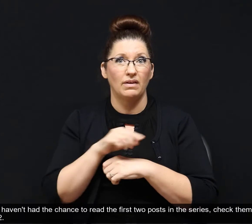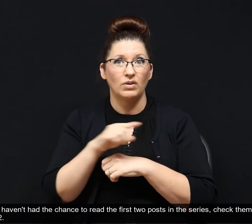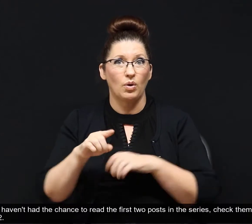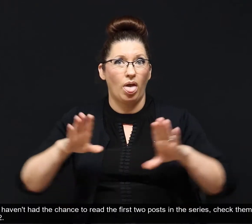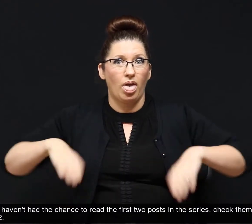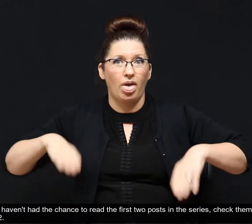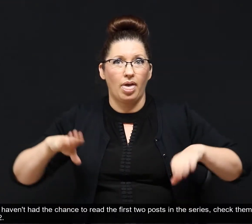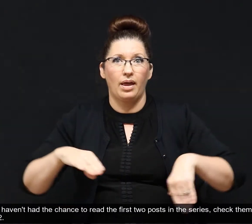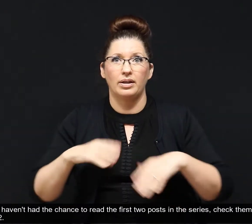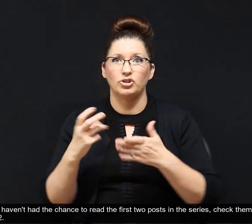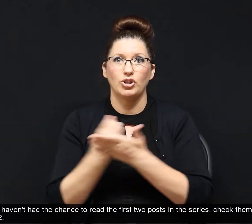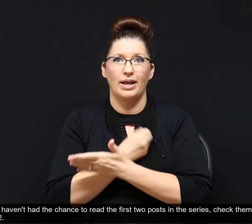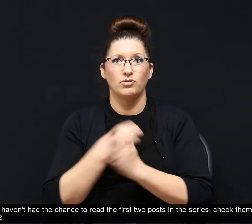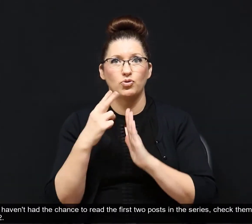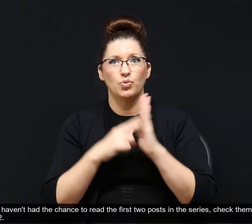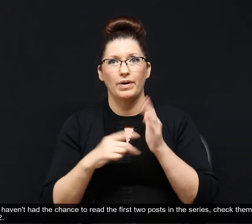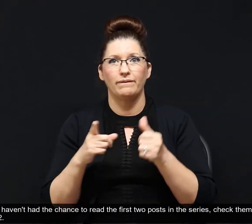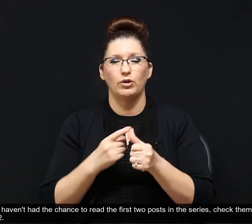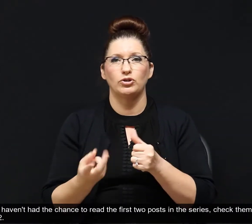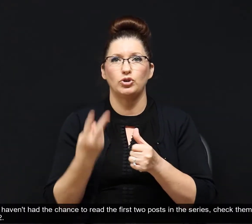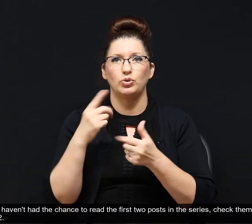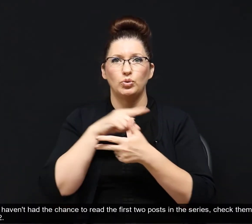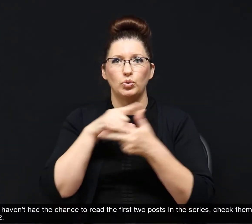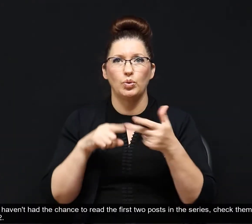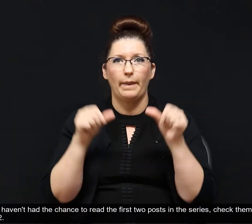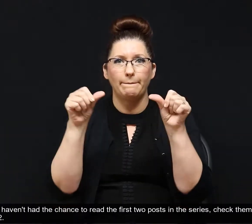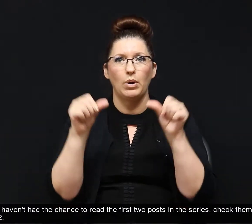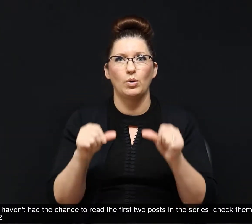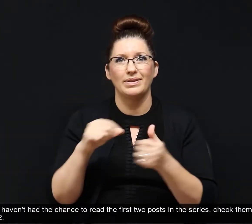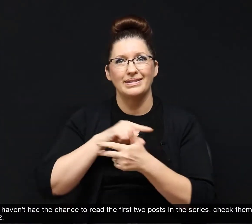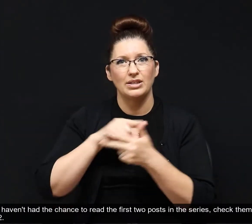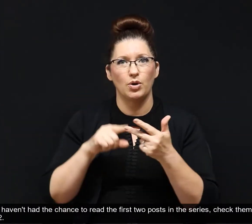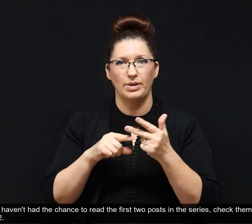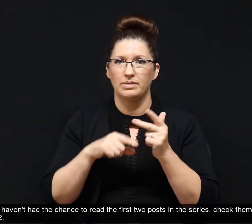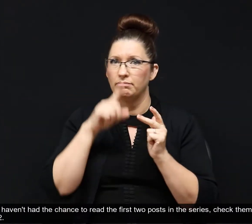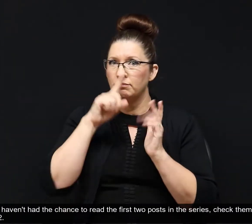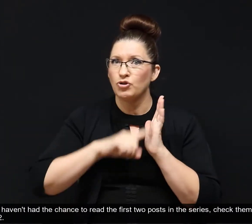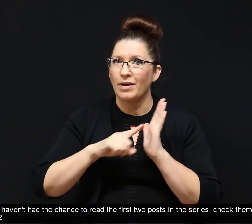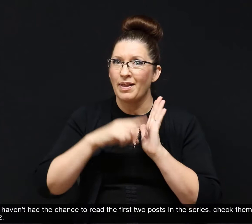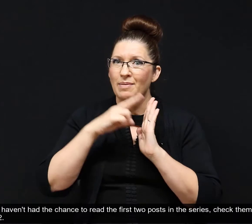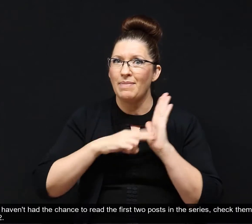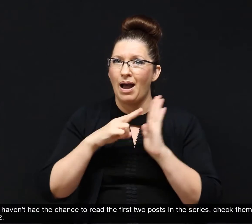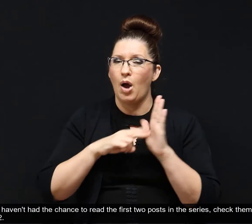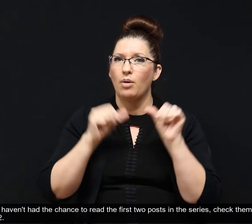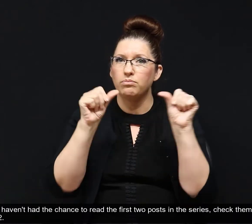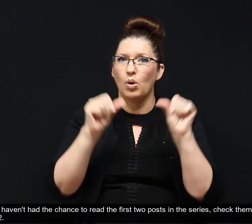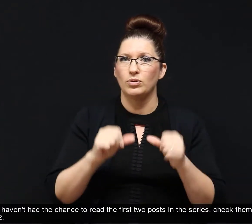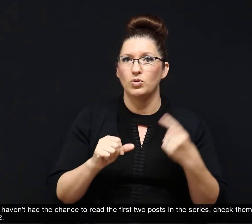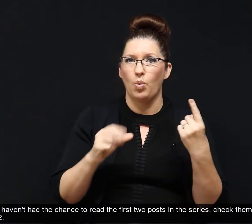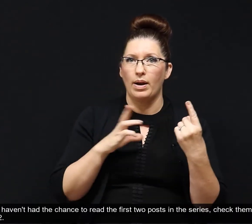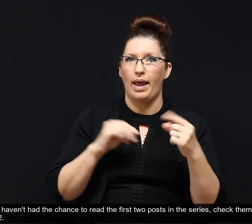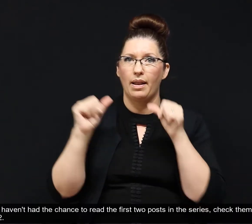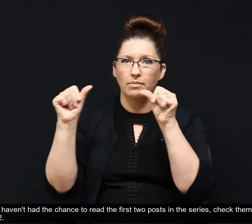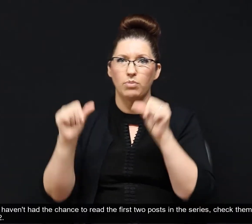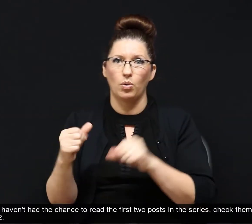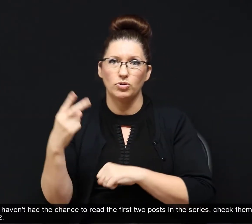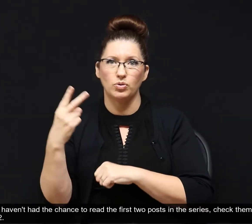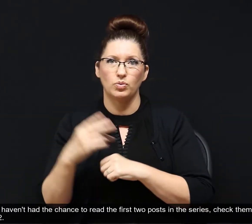had a chance to read the first two posts in the series, check them out. Post 1 and Post 2.